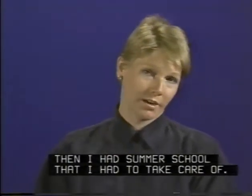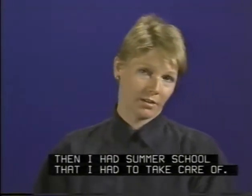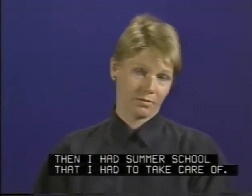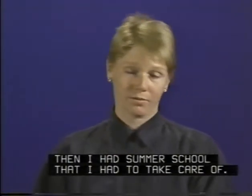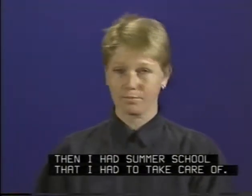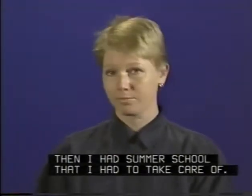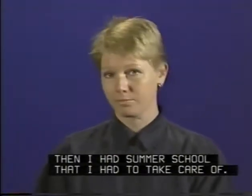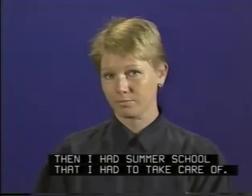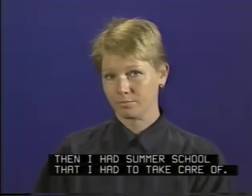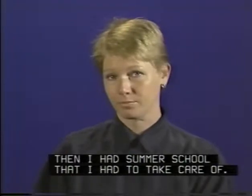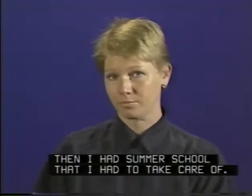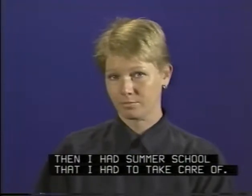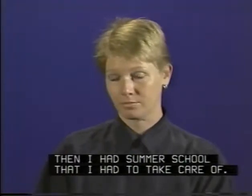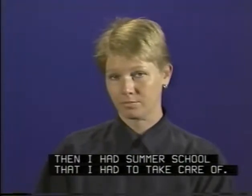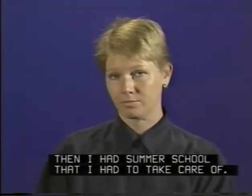of.